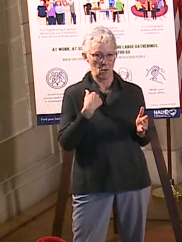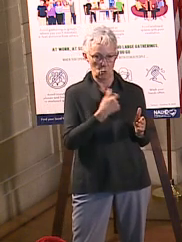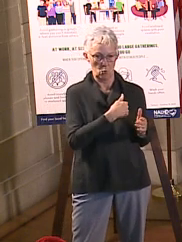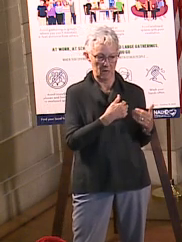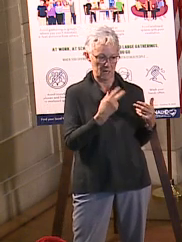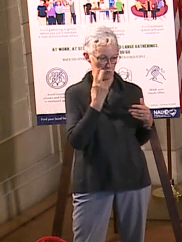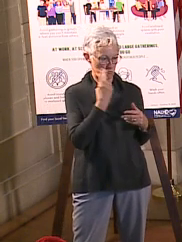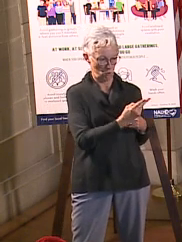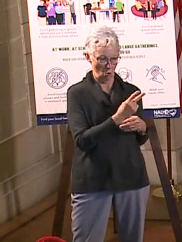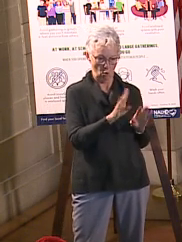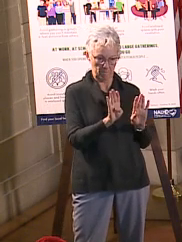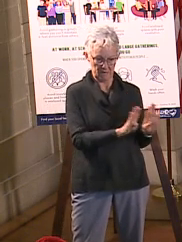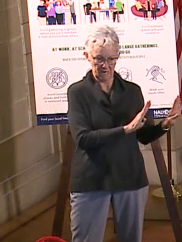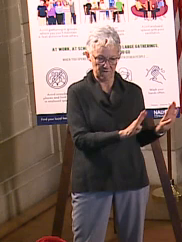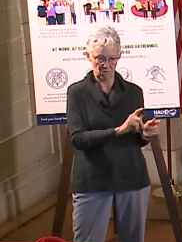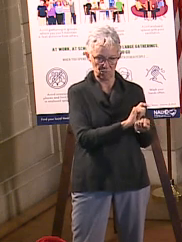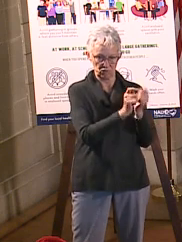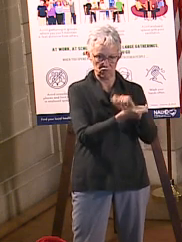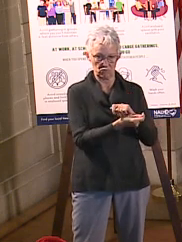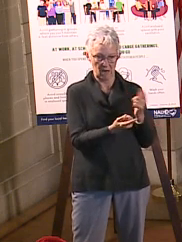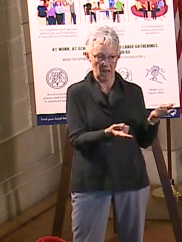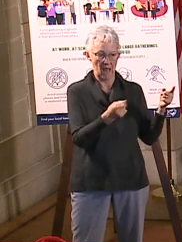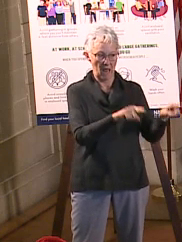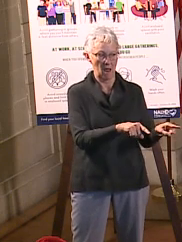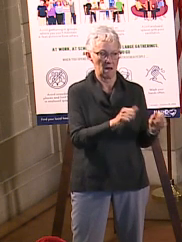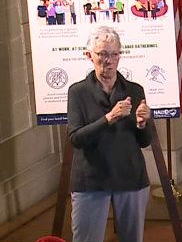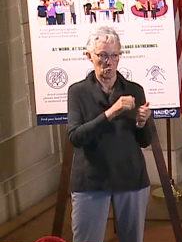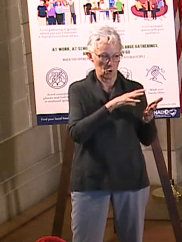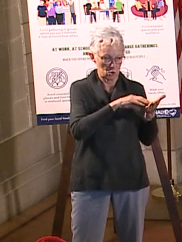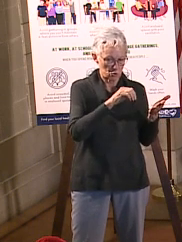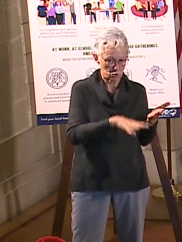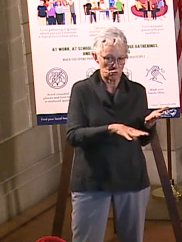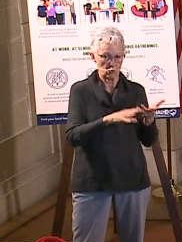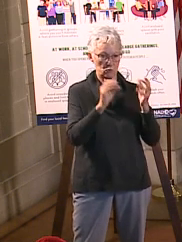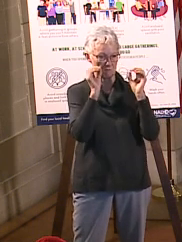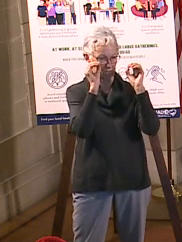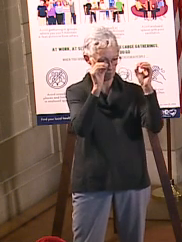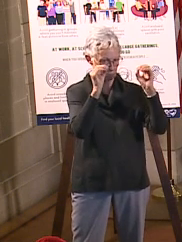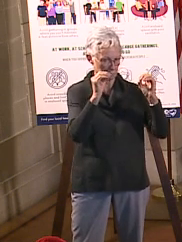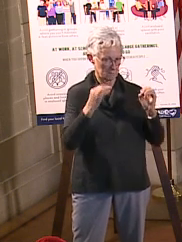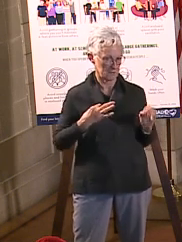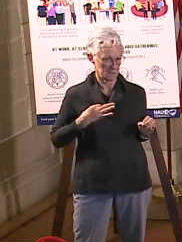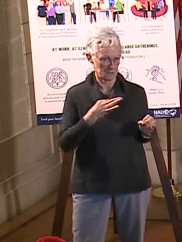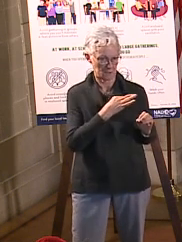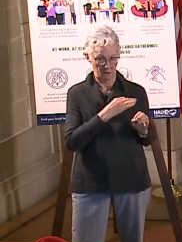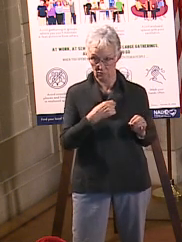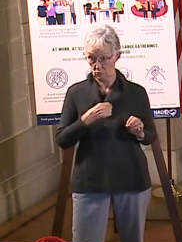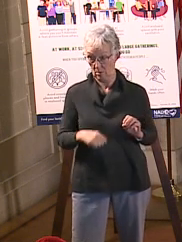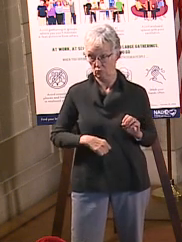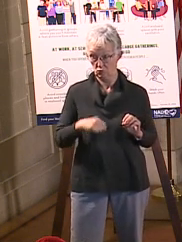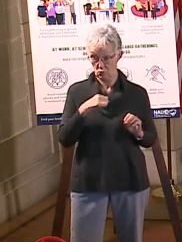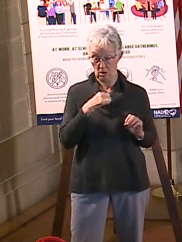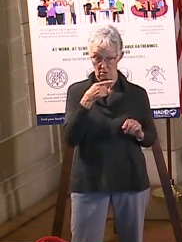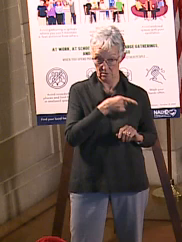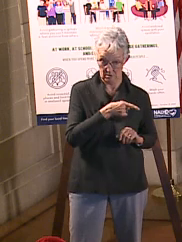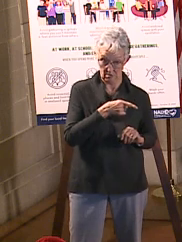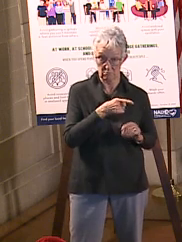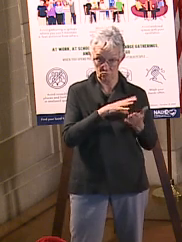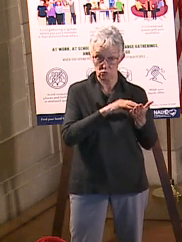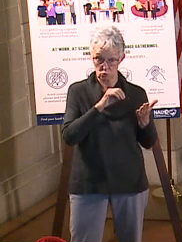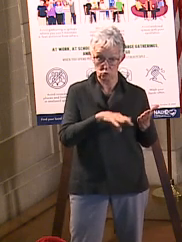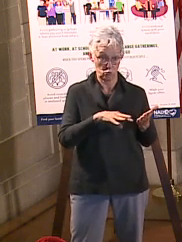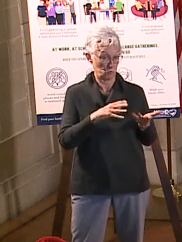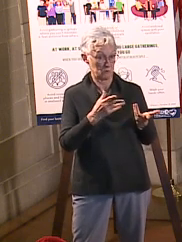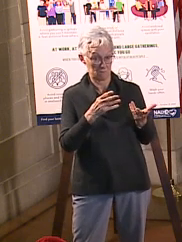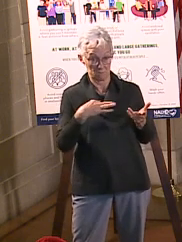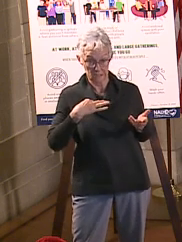behavioral change that occurred with our students, our faculty and staff, that I just couldn't be more proud of. Now, were we perfect? No.